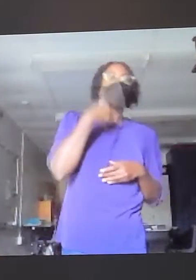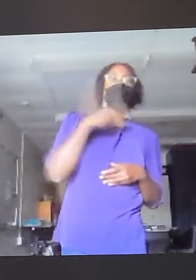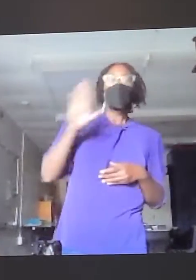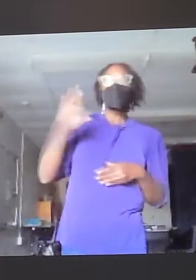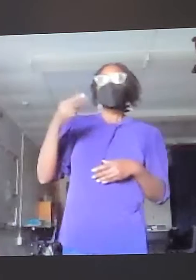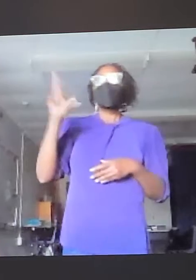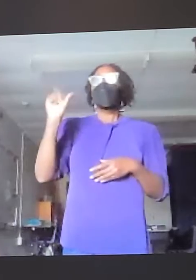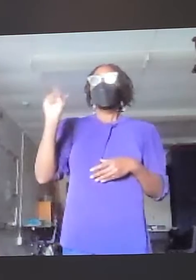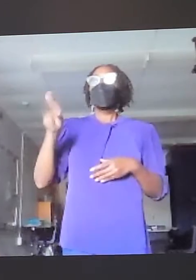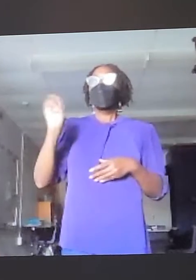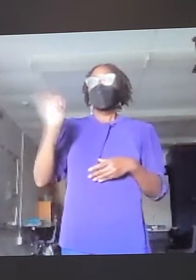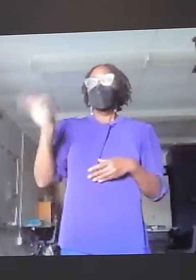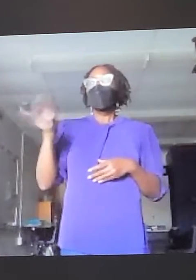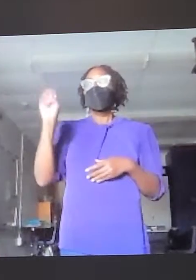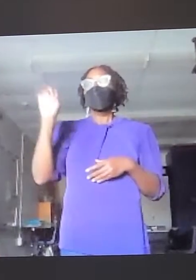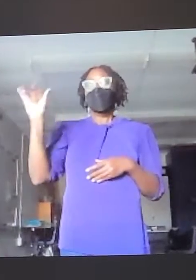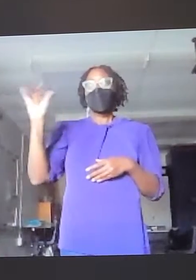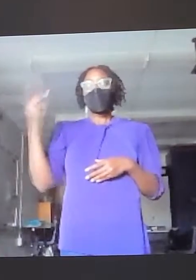purple.